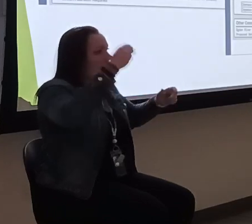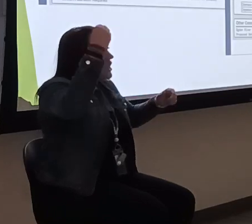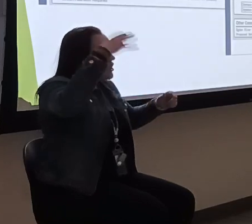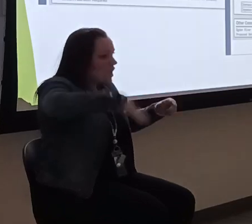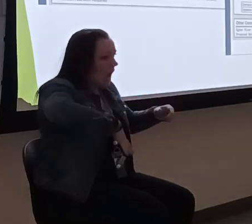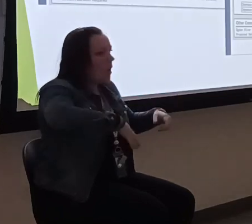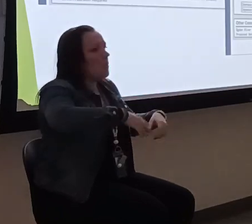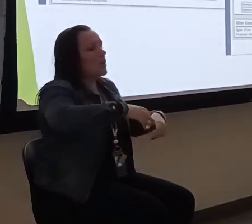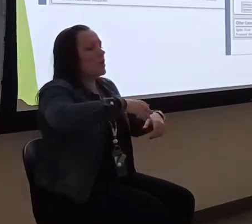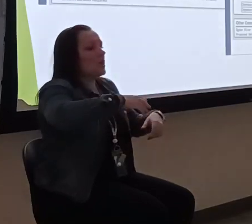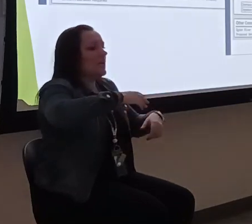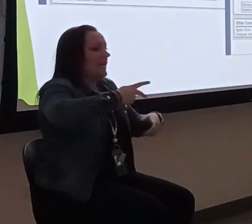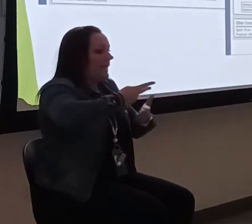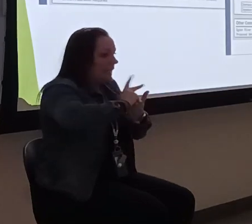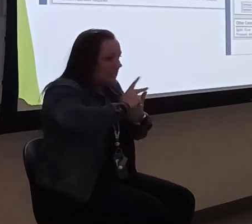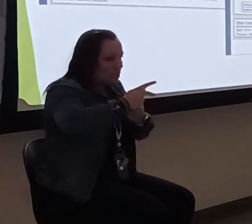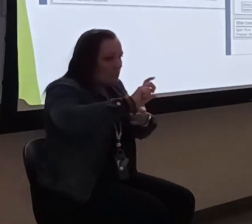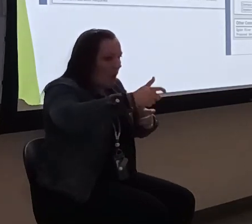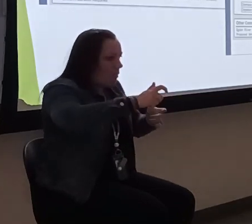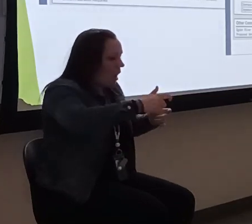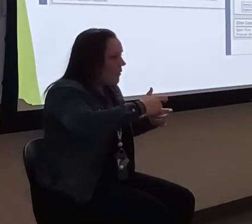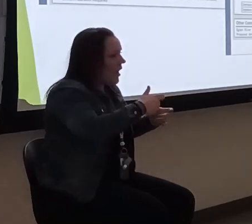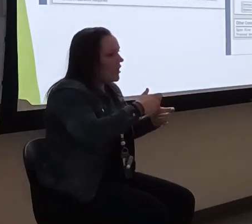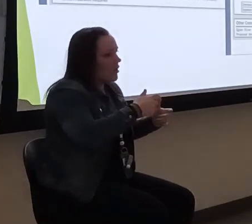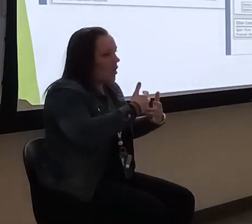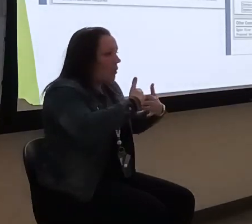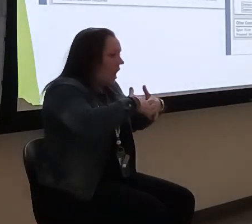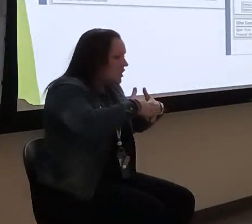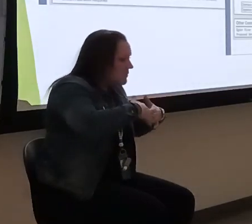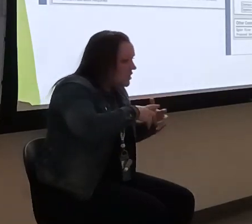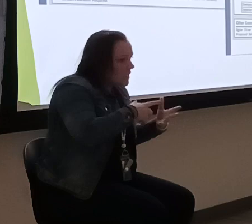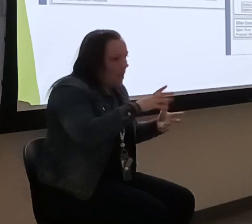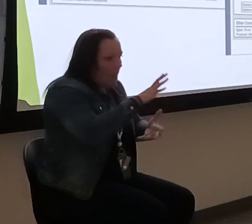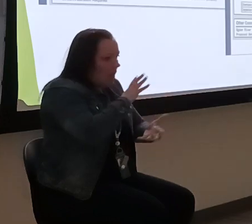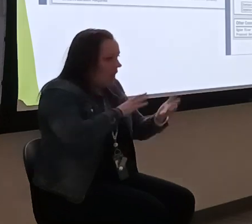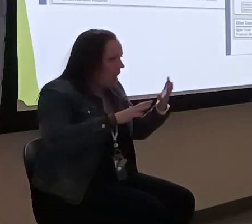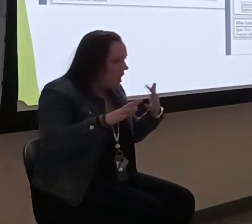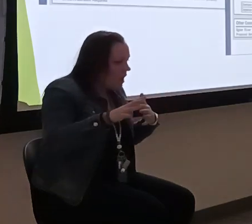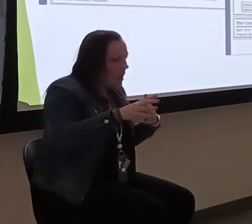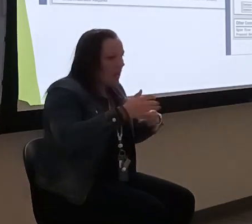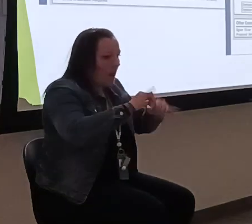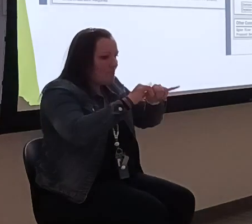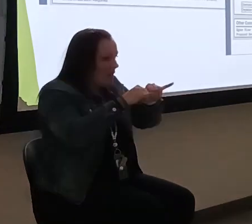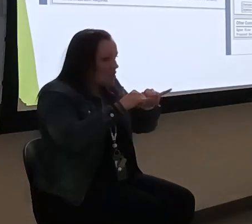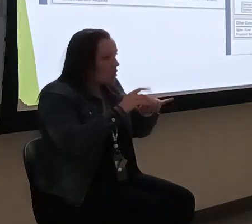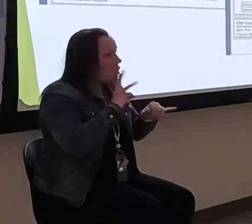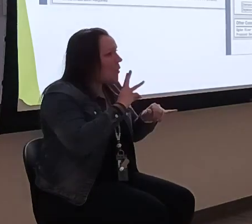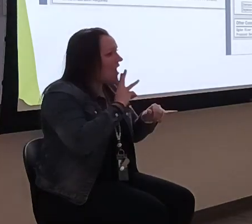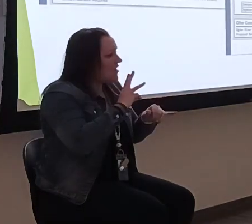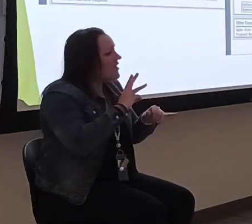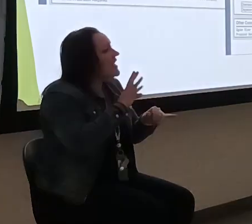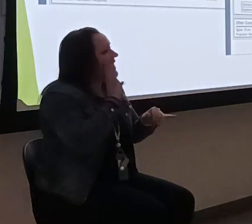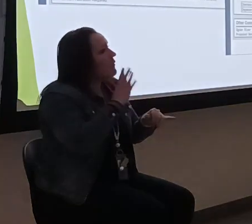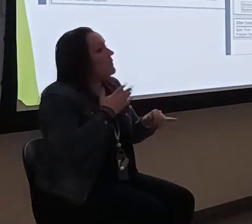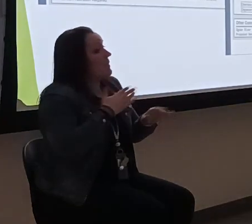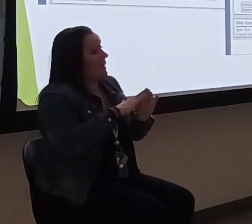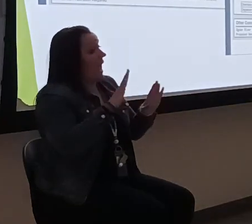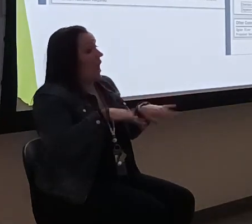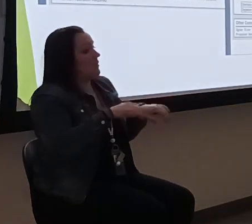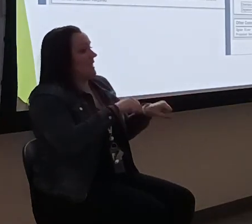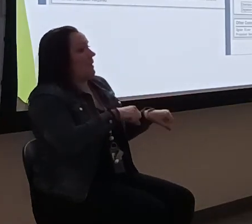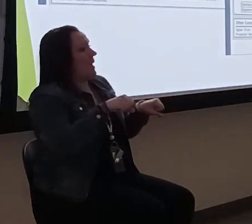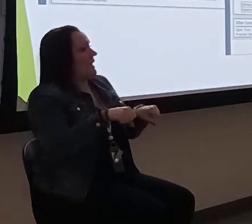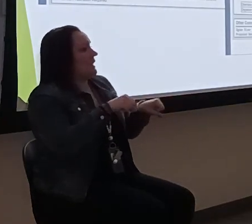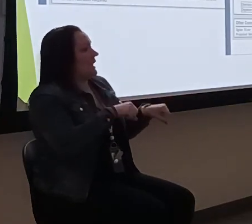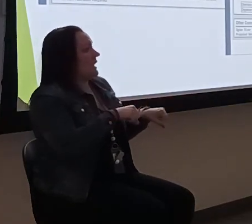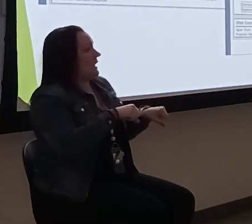and I measured that water, that would be my house's capacity. However, I'm only billed for the